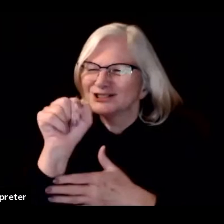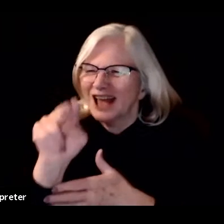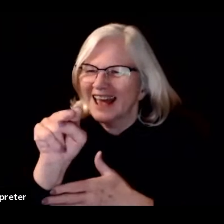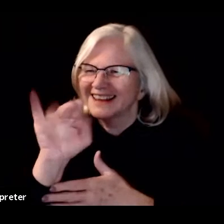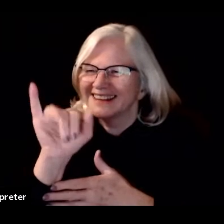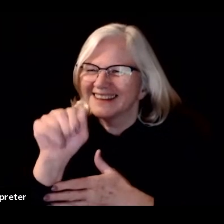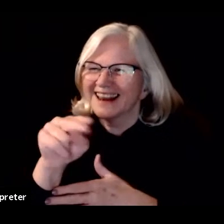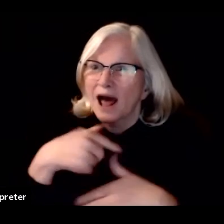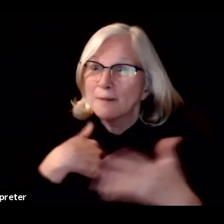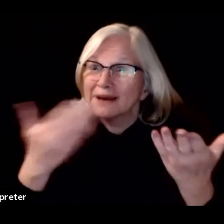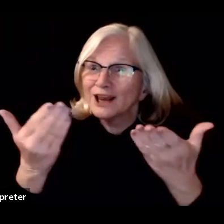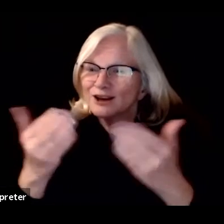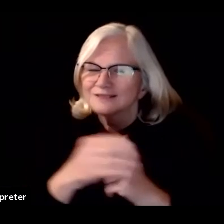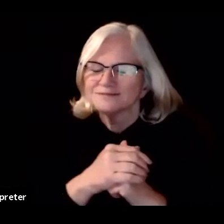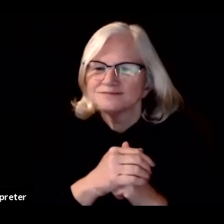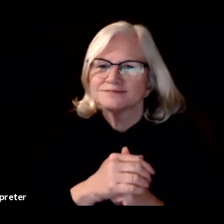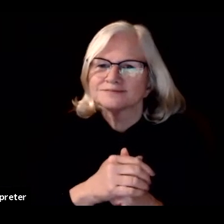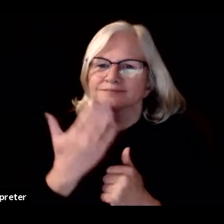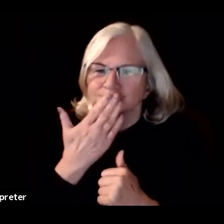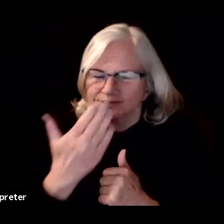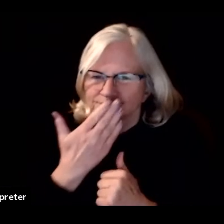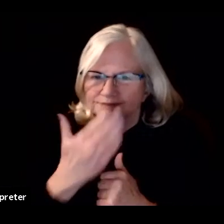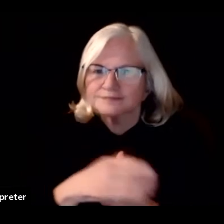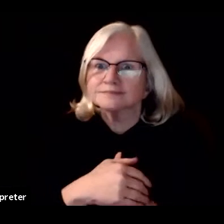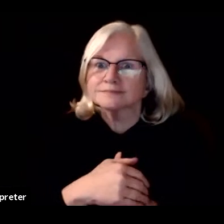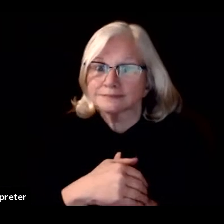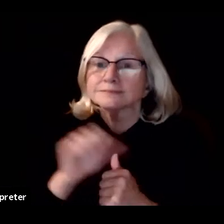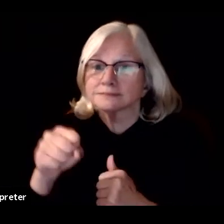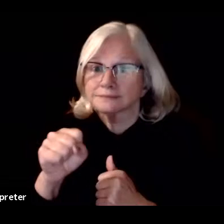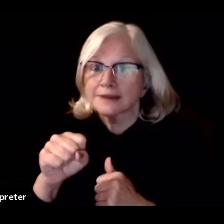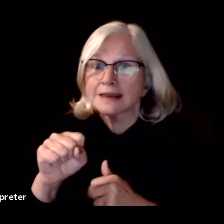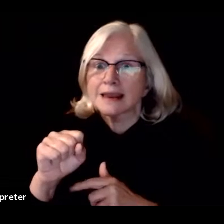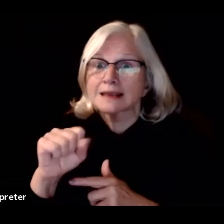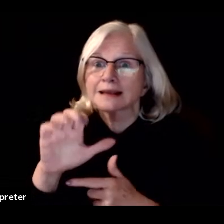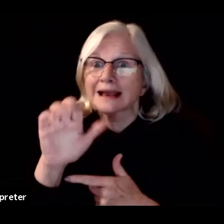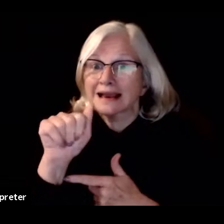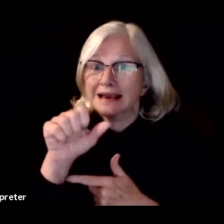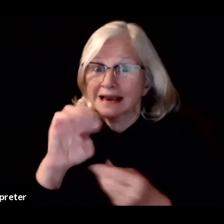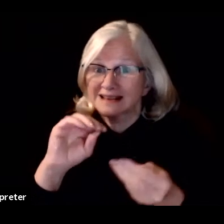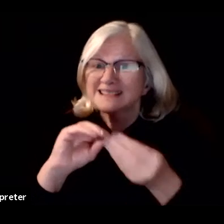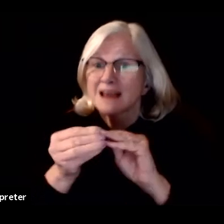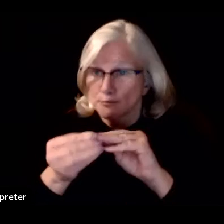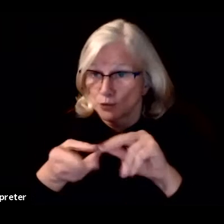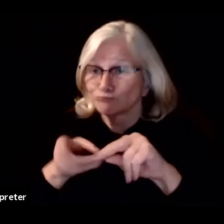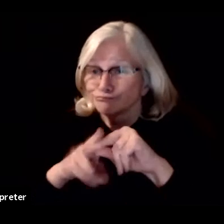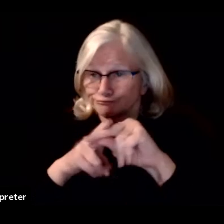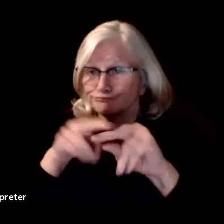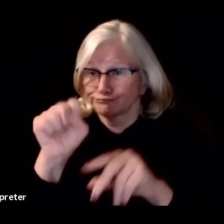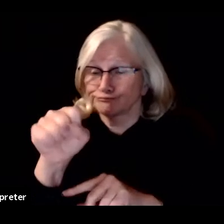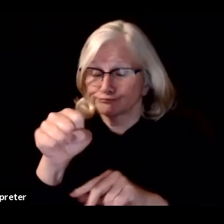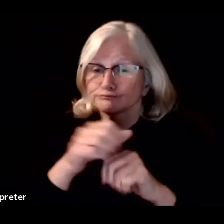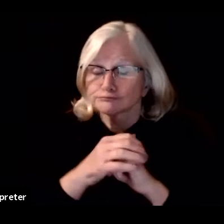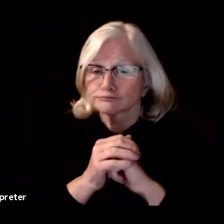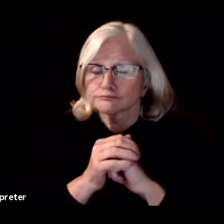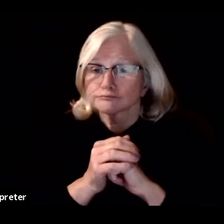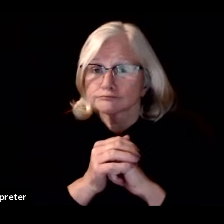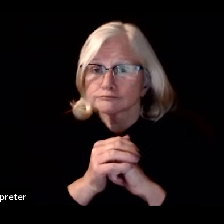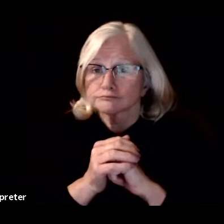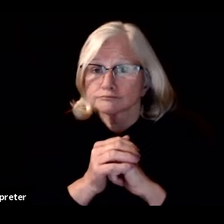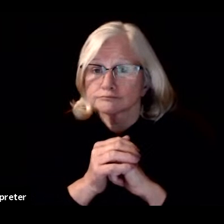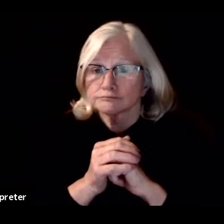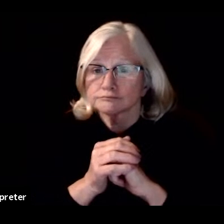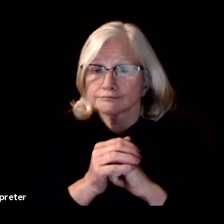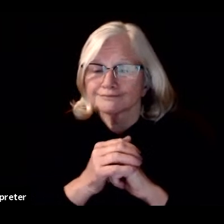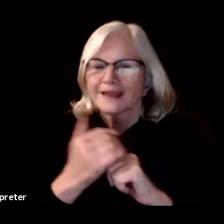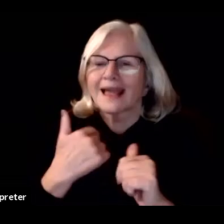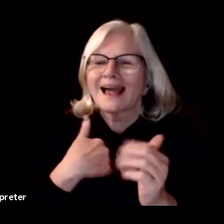Thanks for the question. As case numbers skyrocket, as we've been saying, we know that hospitalizations lag a bit